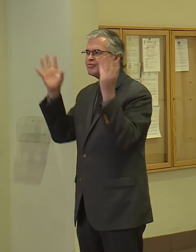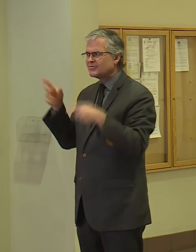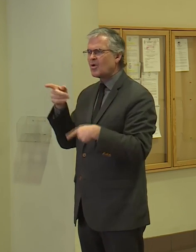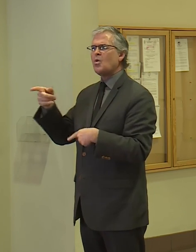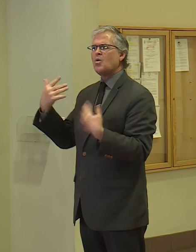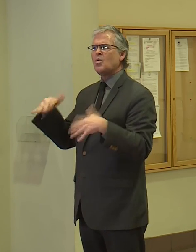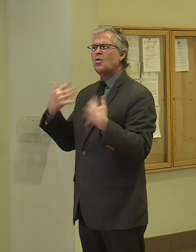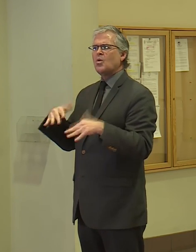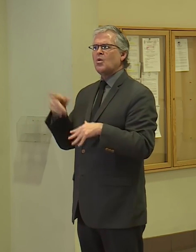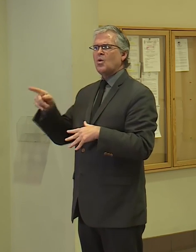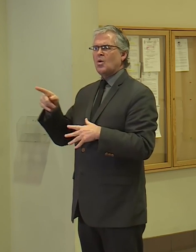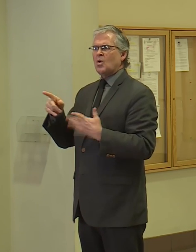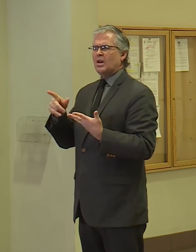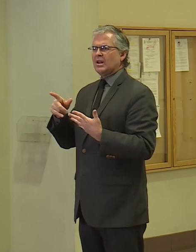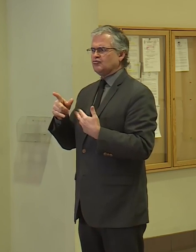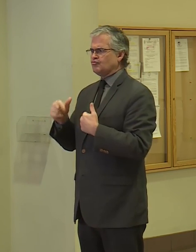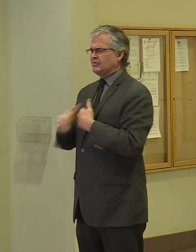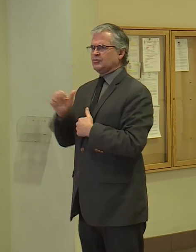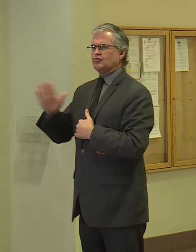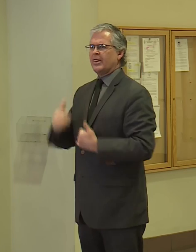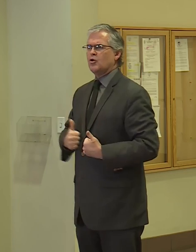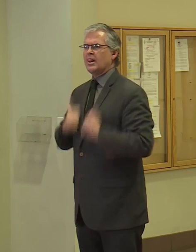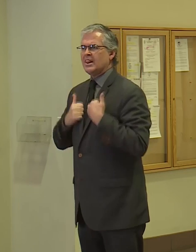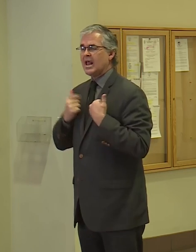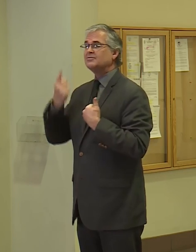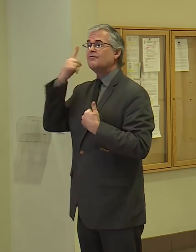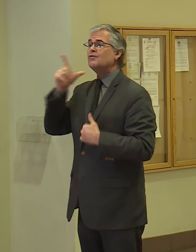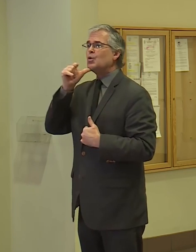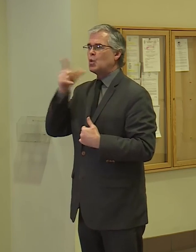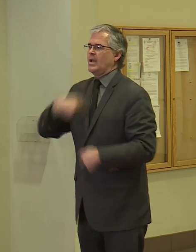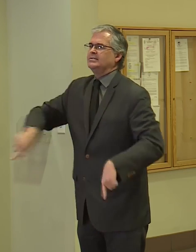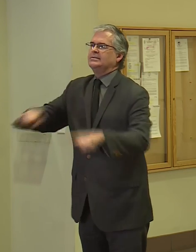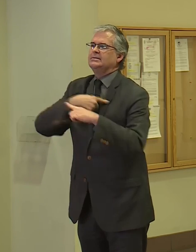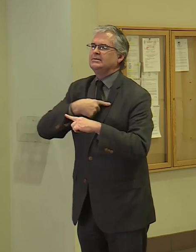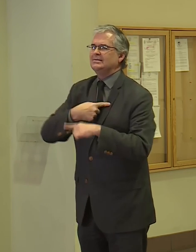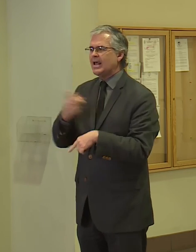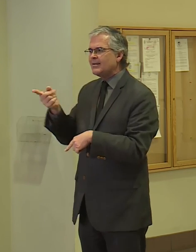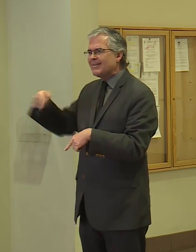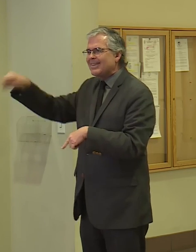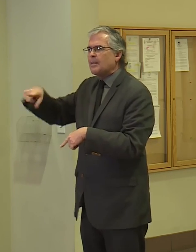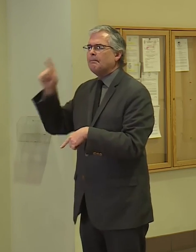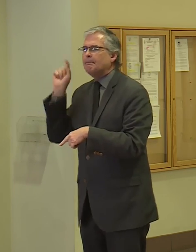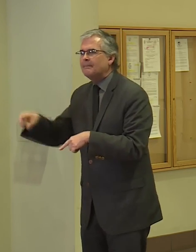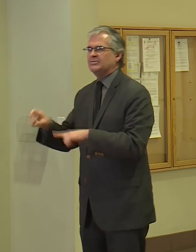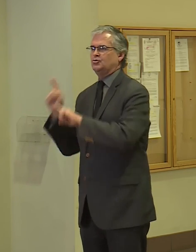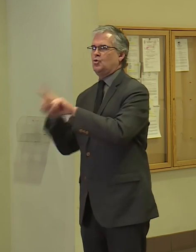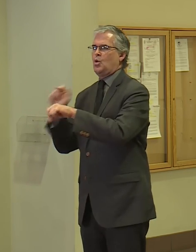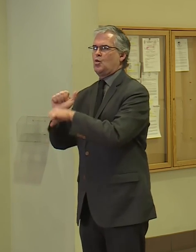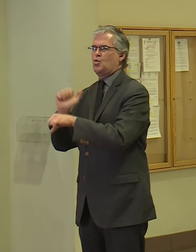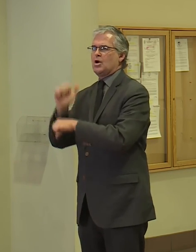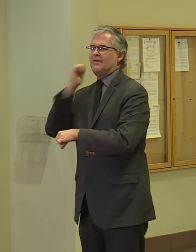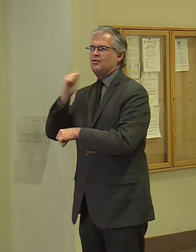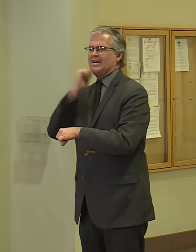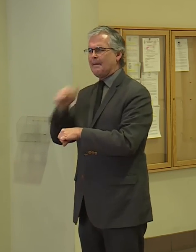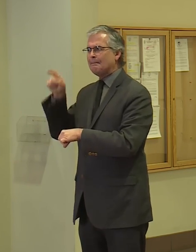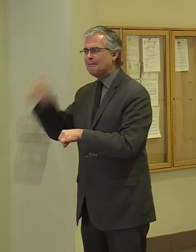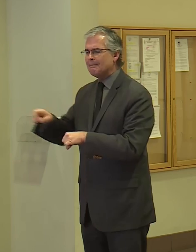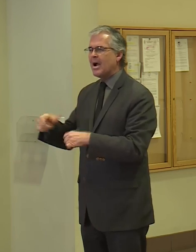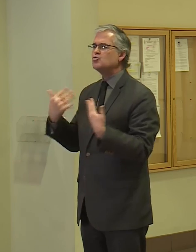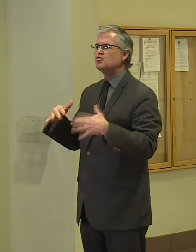at risk for all of us they have to go to work every day that's their job and they are committed